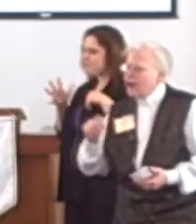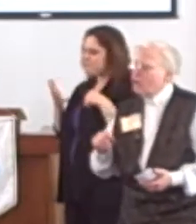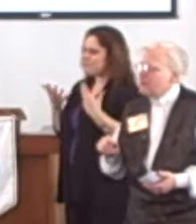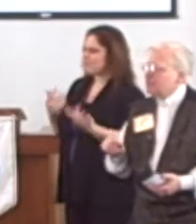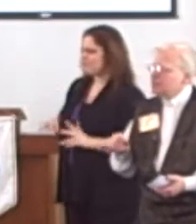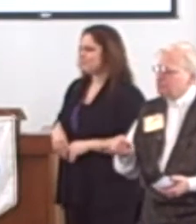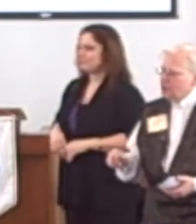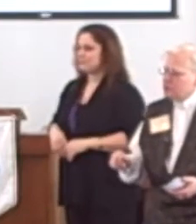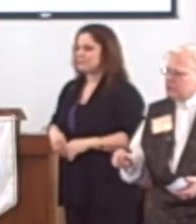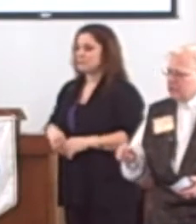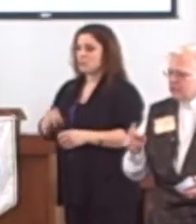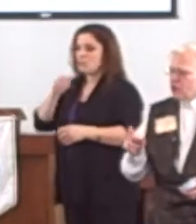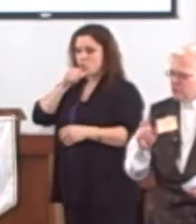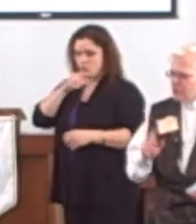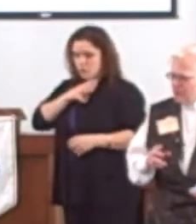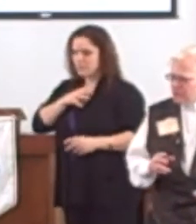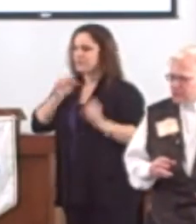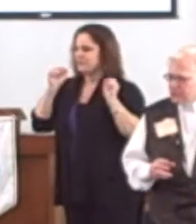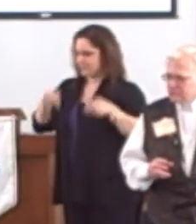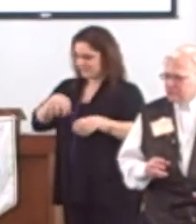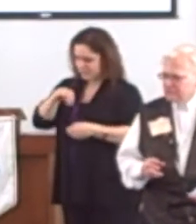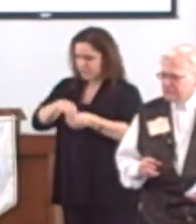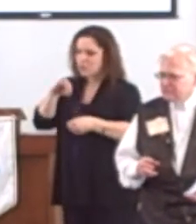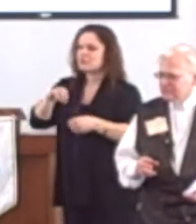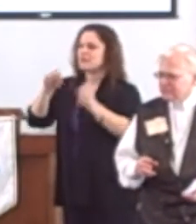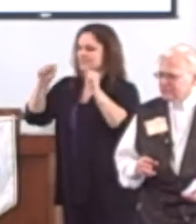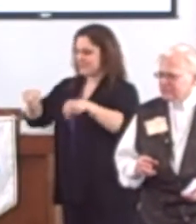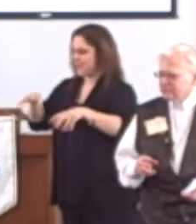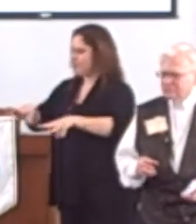We allow women to vote and to own property.